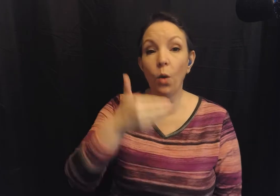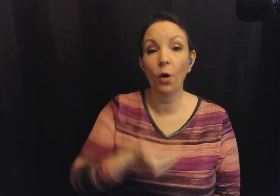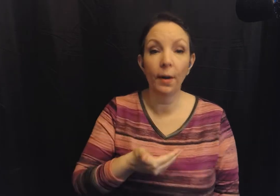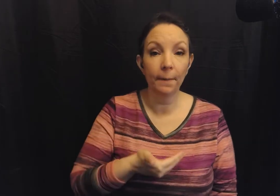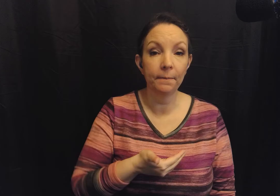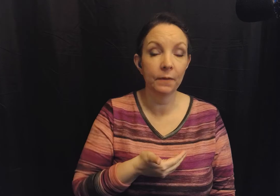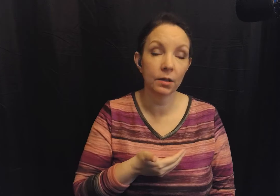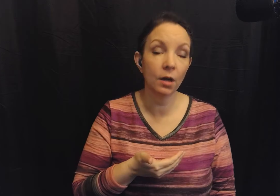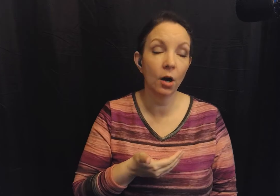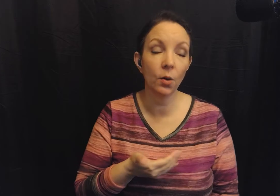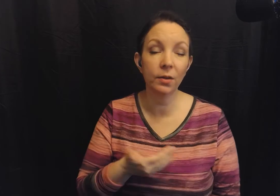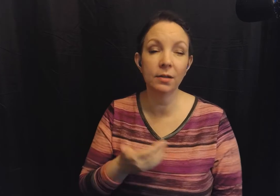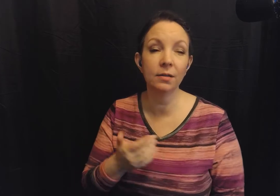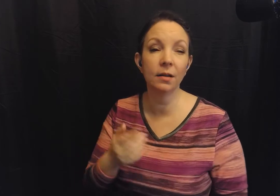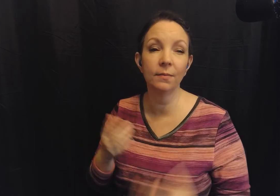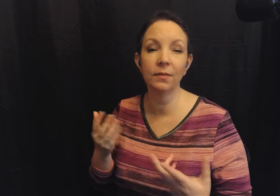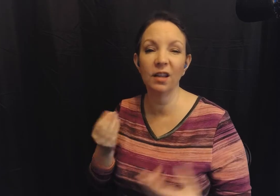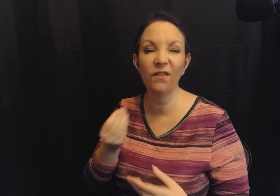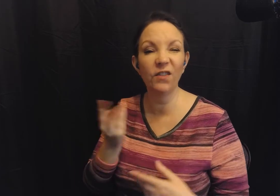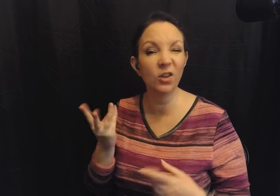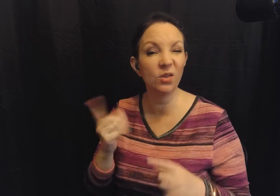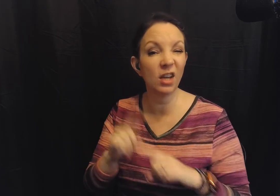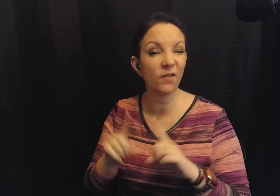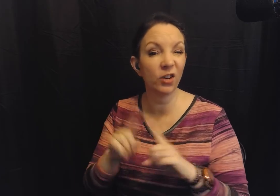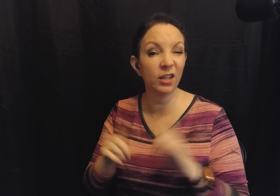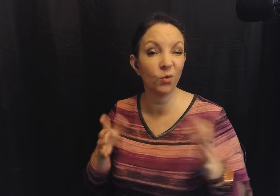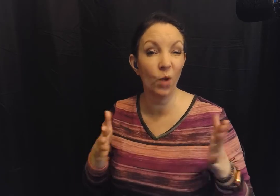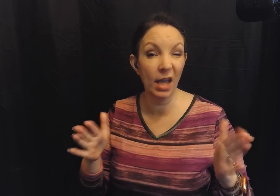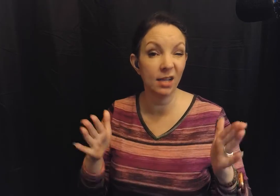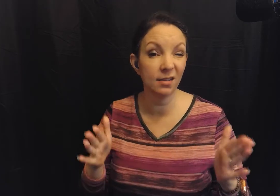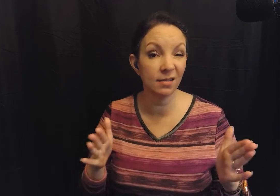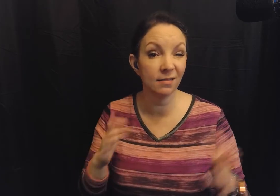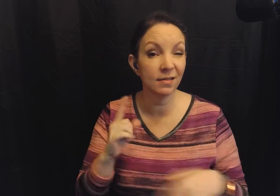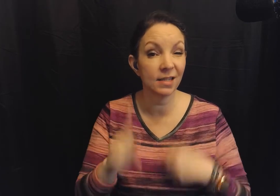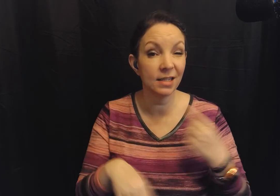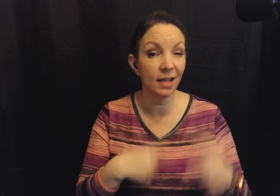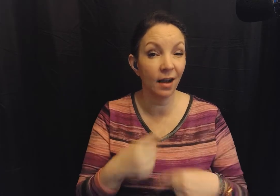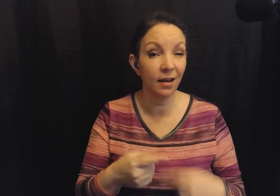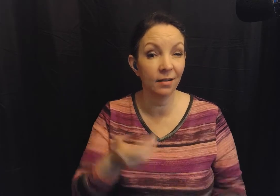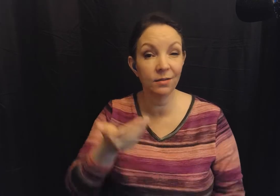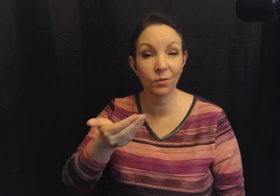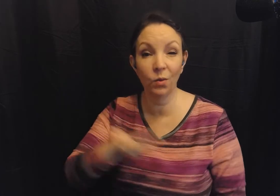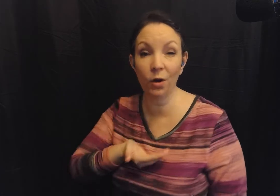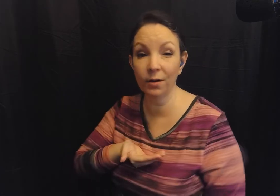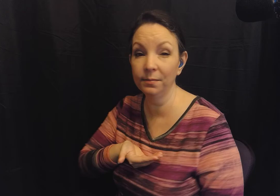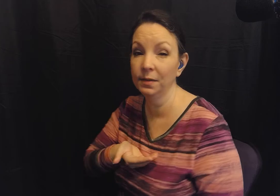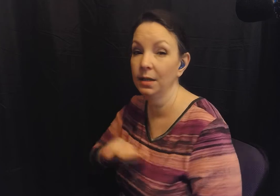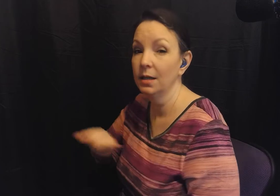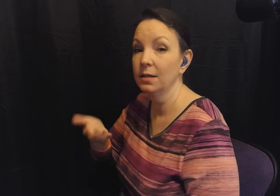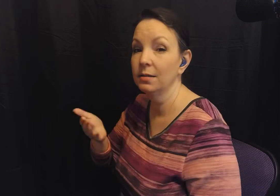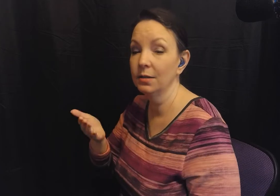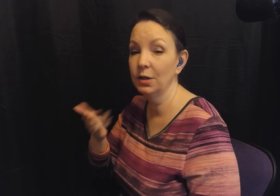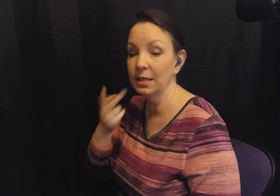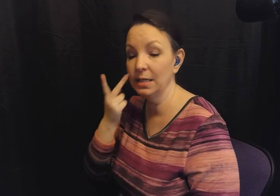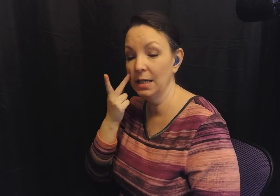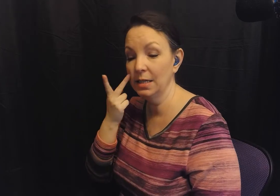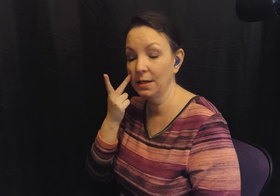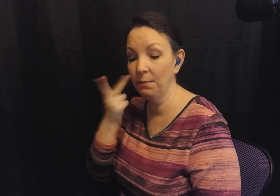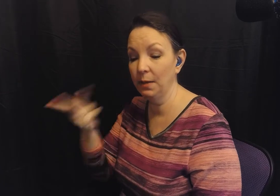Welcome. So there's a few different ways to sign welcome. You're going to see some people